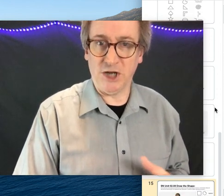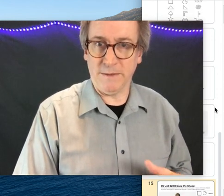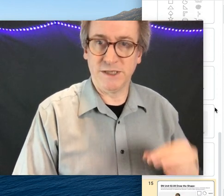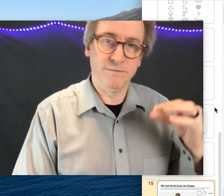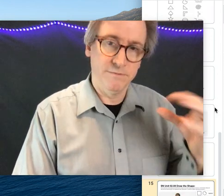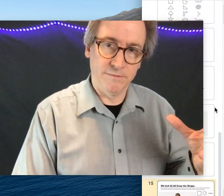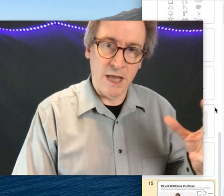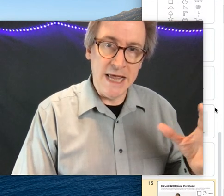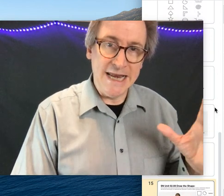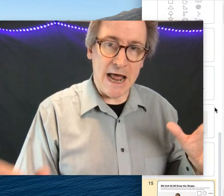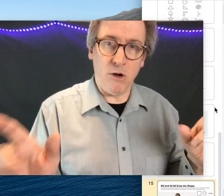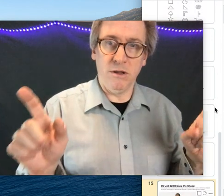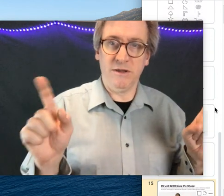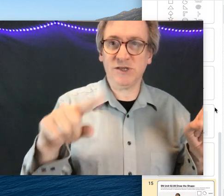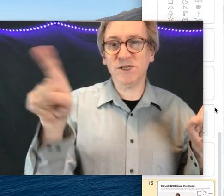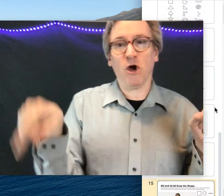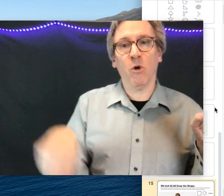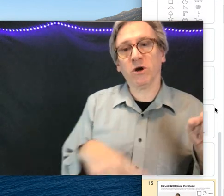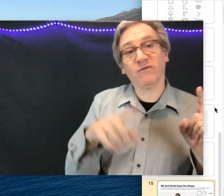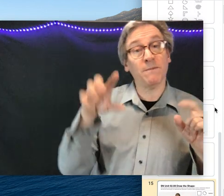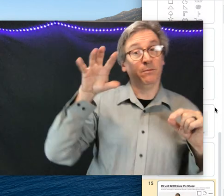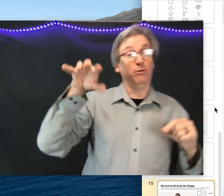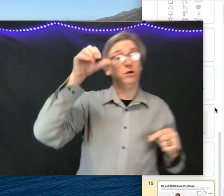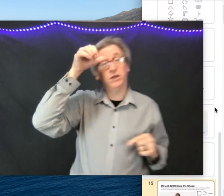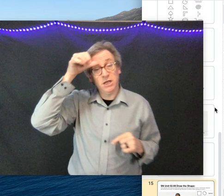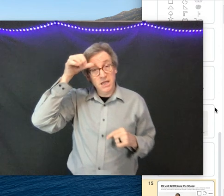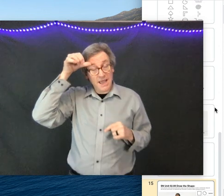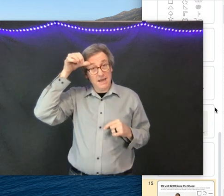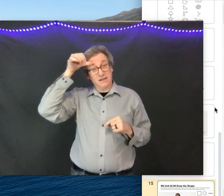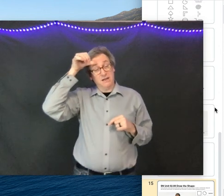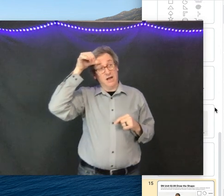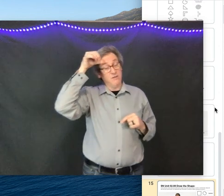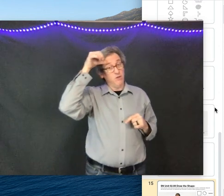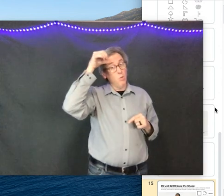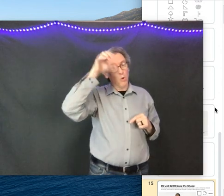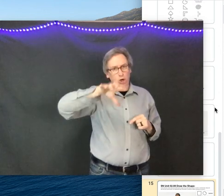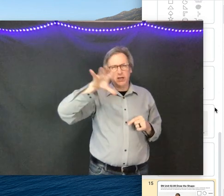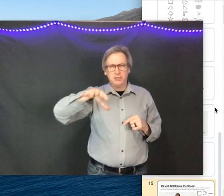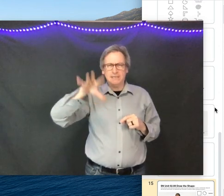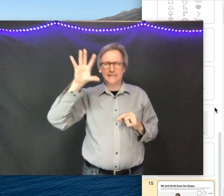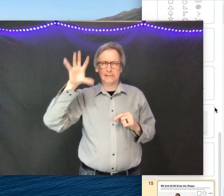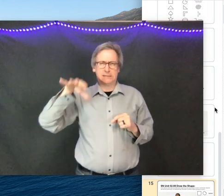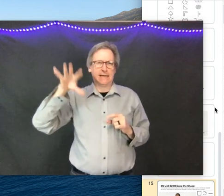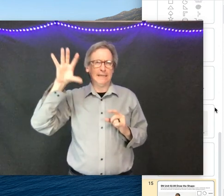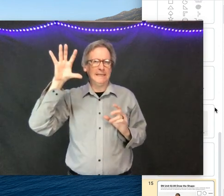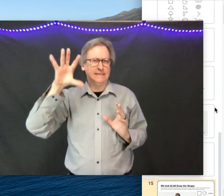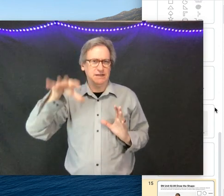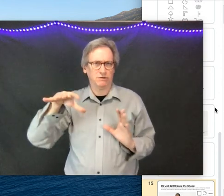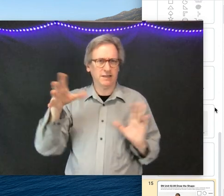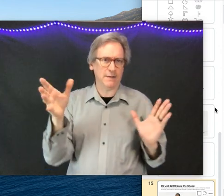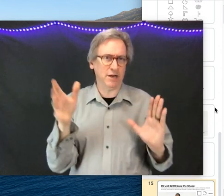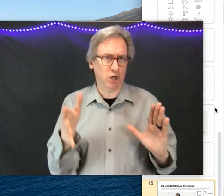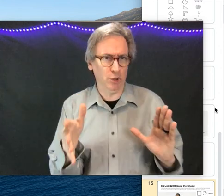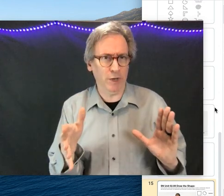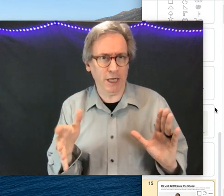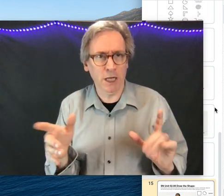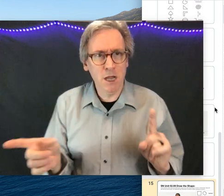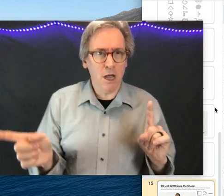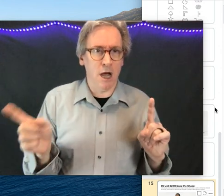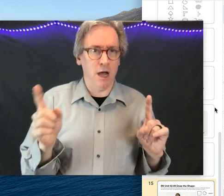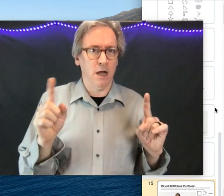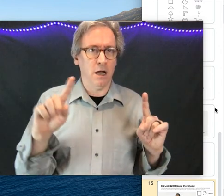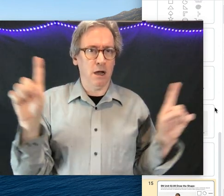of shapes. Now, this was the homework from the book, and the worksheet is slightly different that I'm